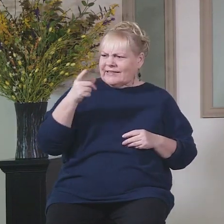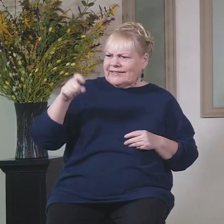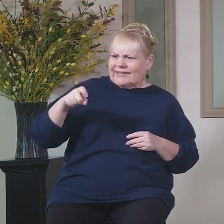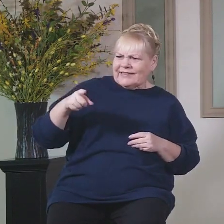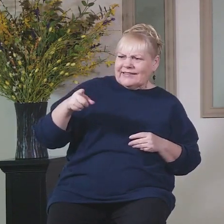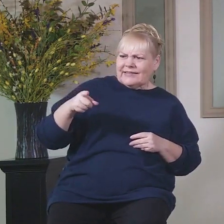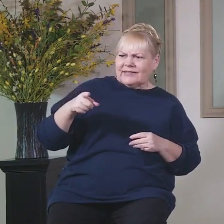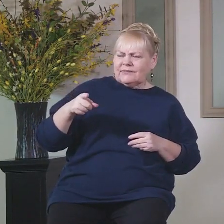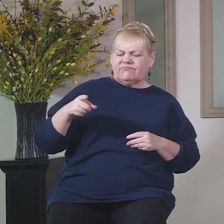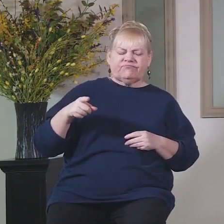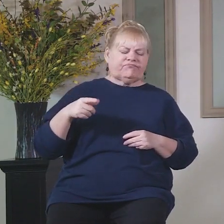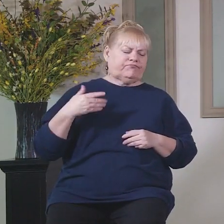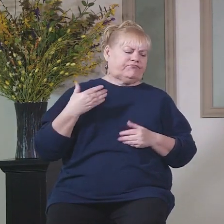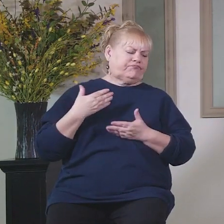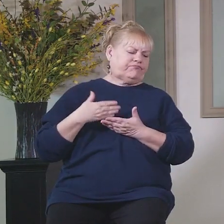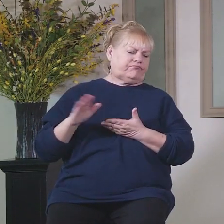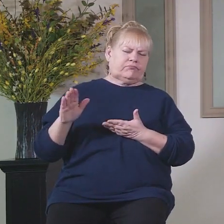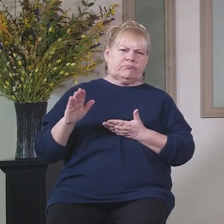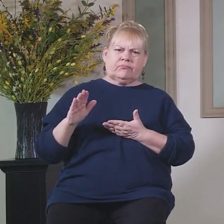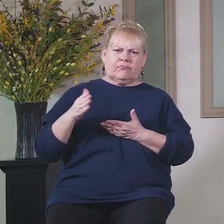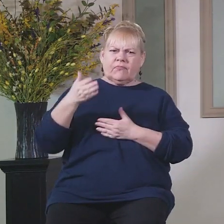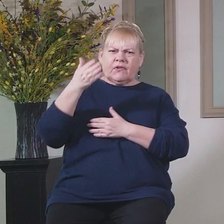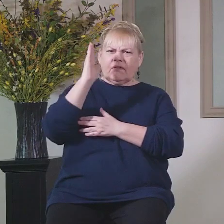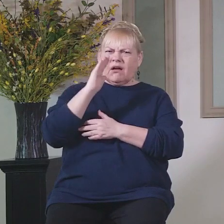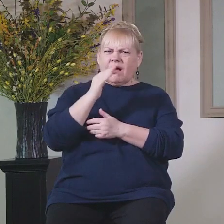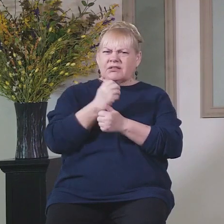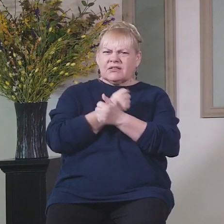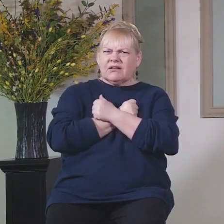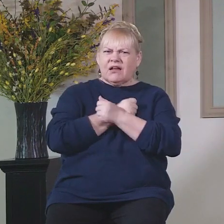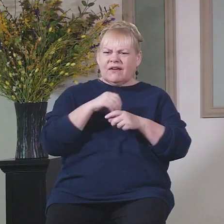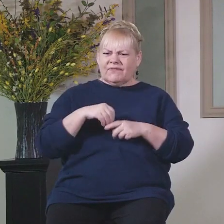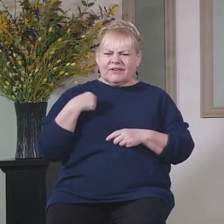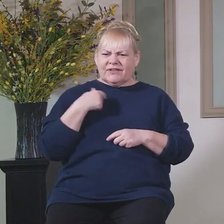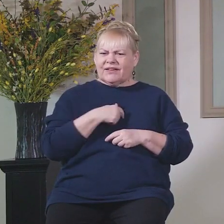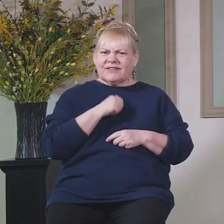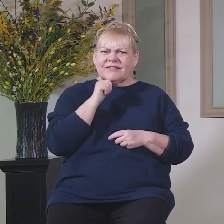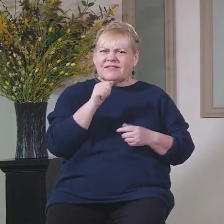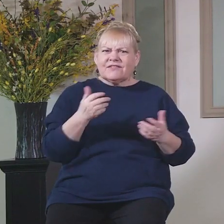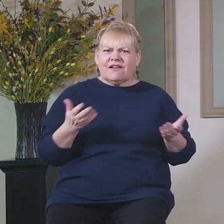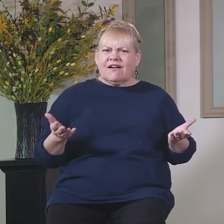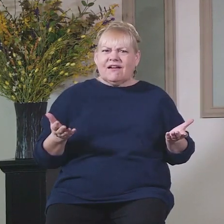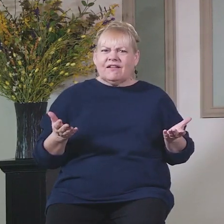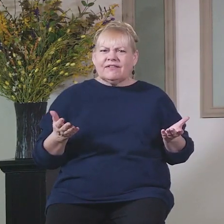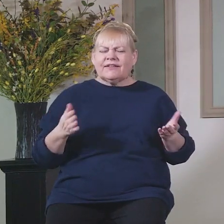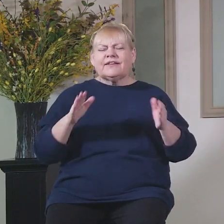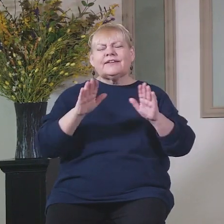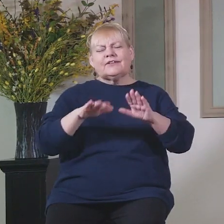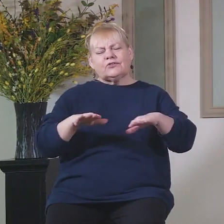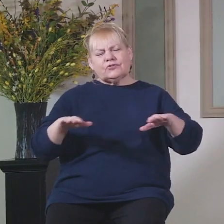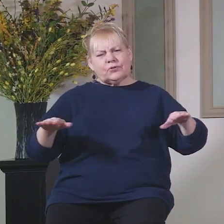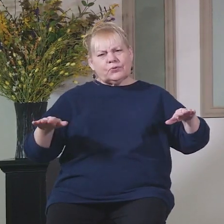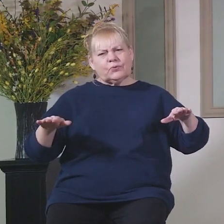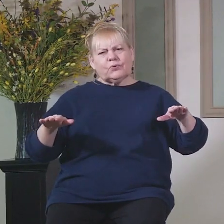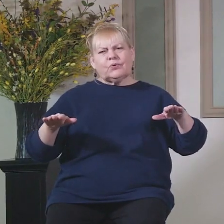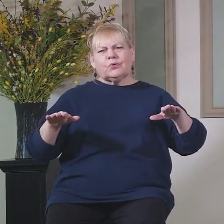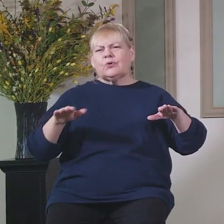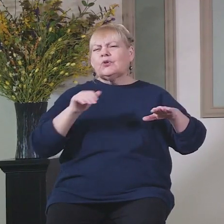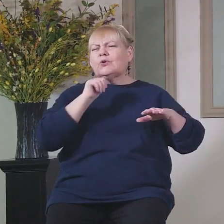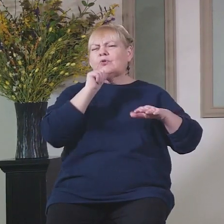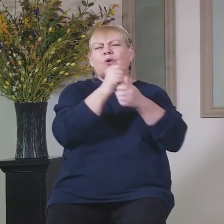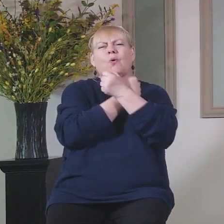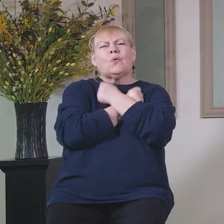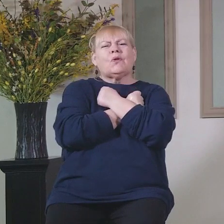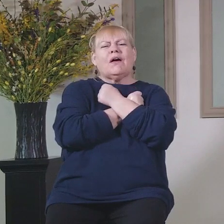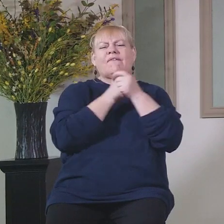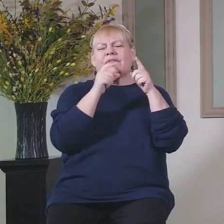yet closes his heart against him, how does God's love abide in him? Little children, let us not love